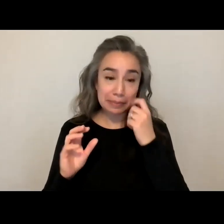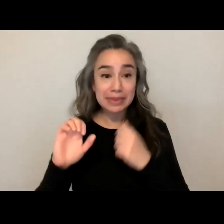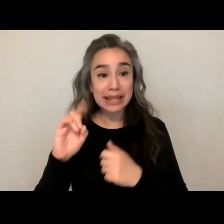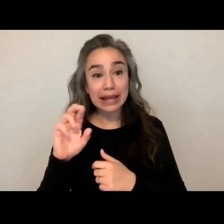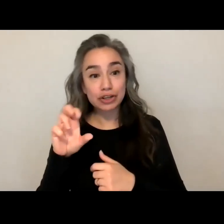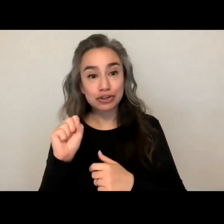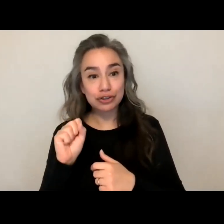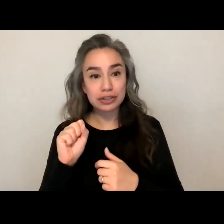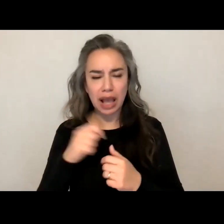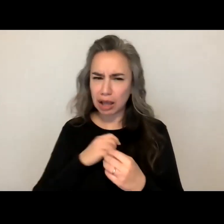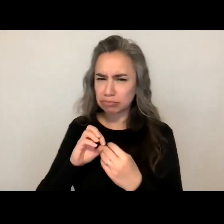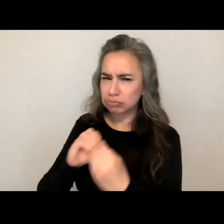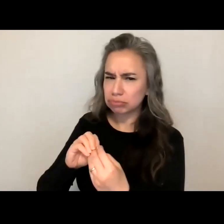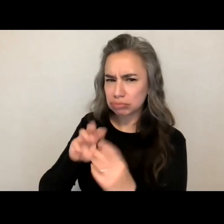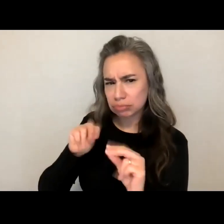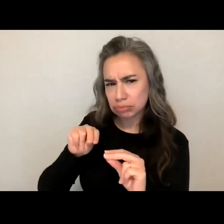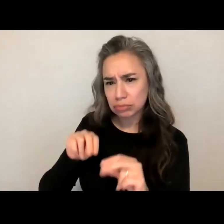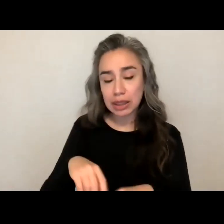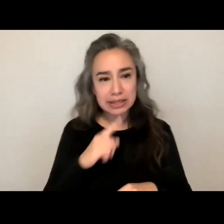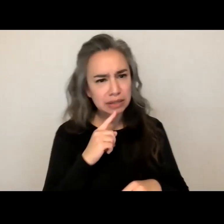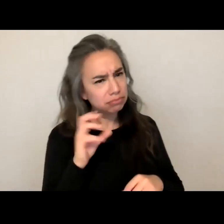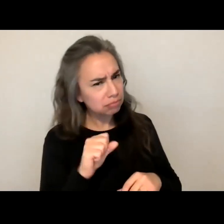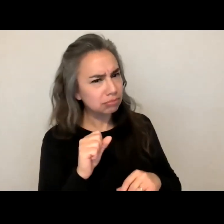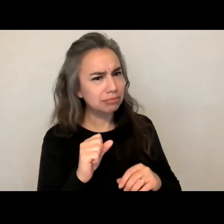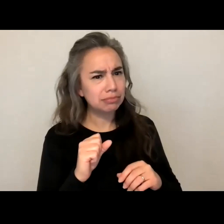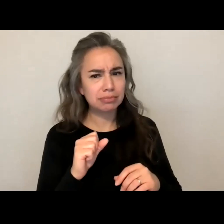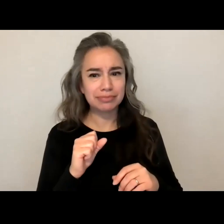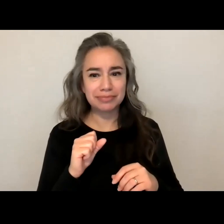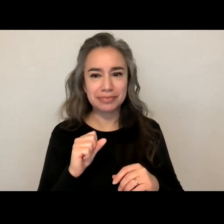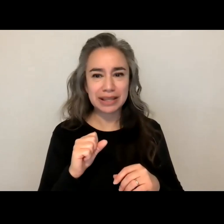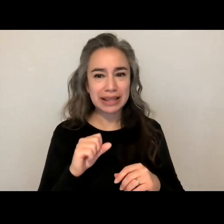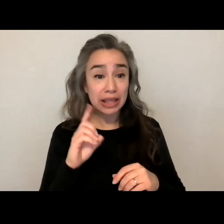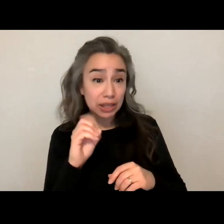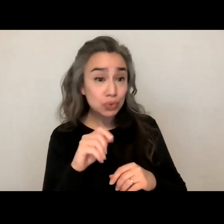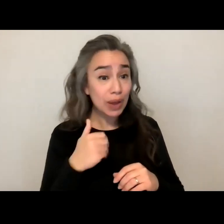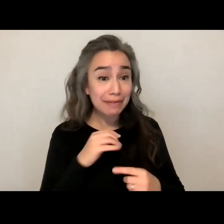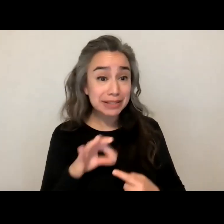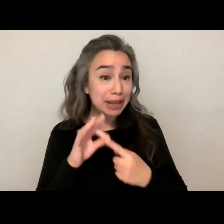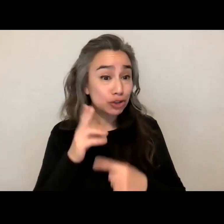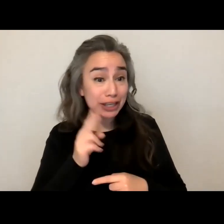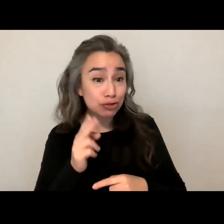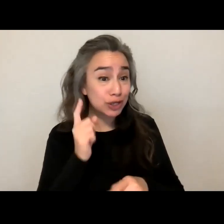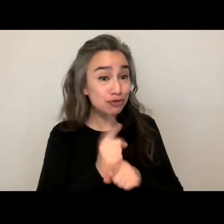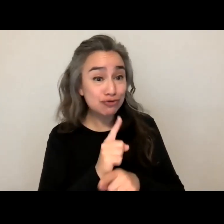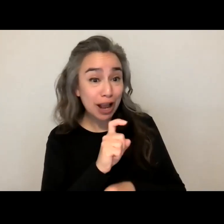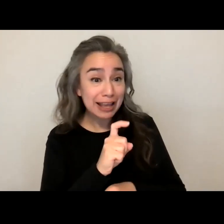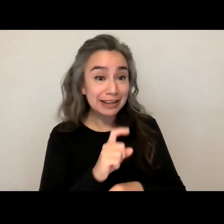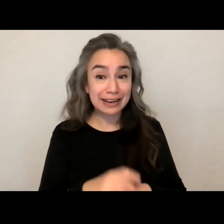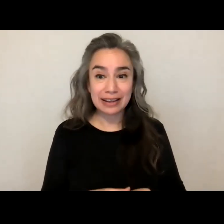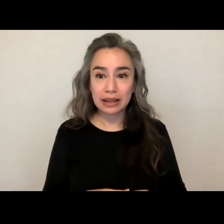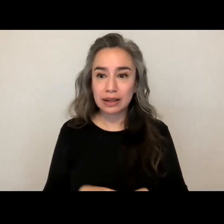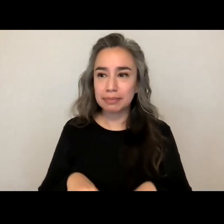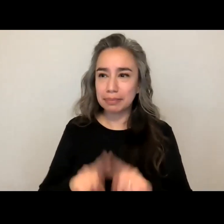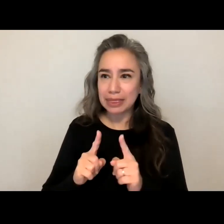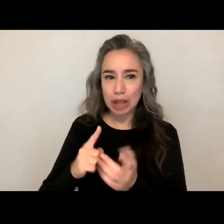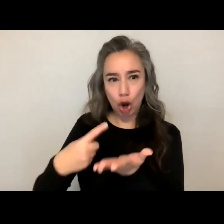well, but they are exceptional, and they do have a special history, don't they? When in fact, the very argument in the